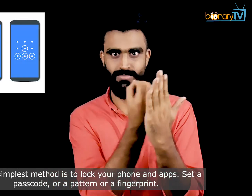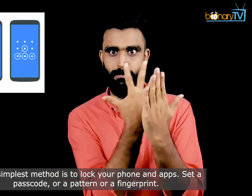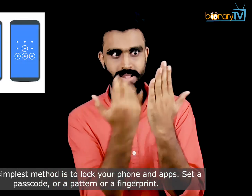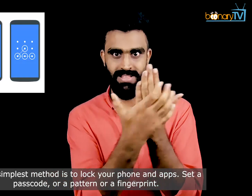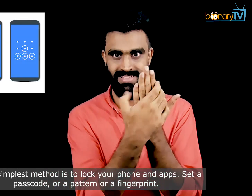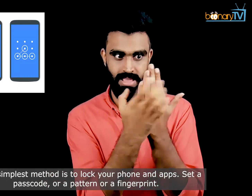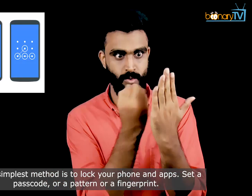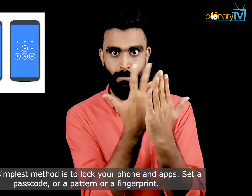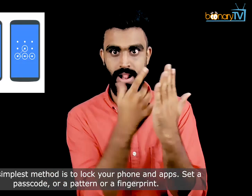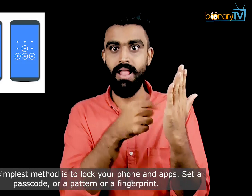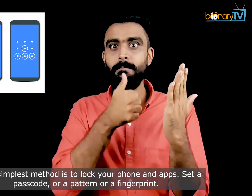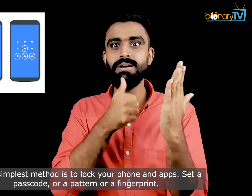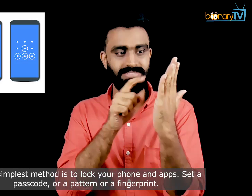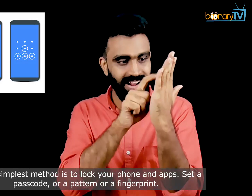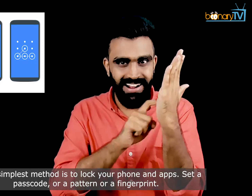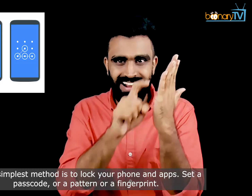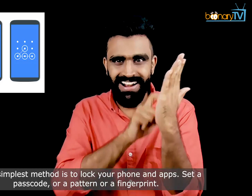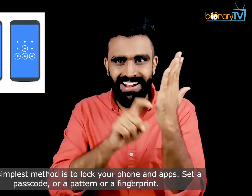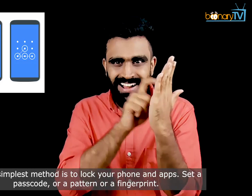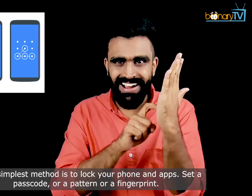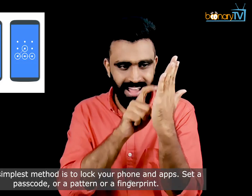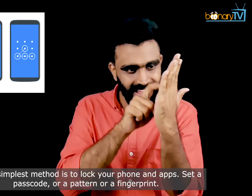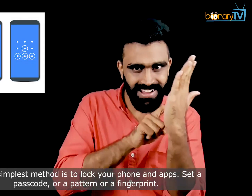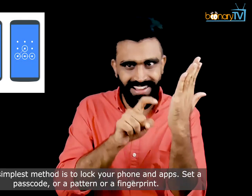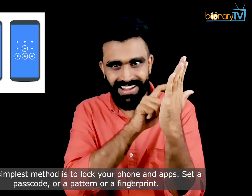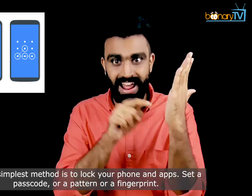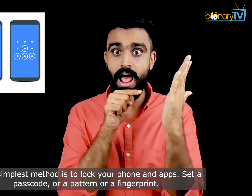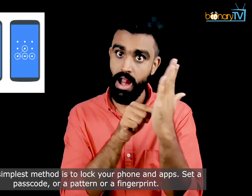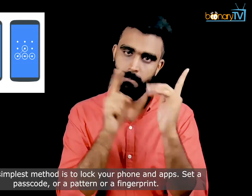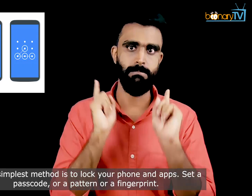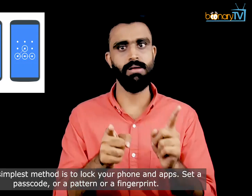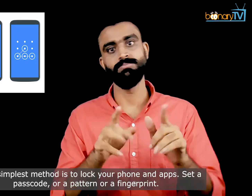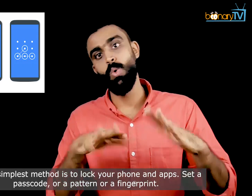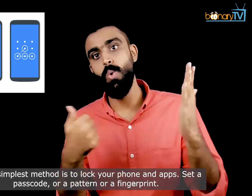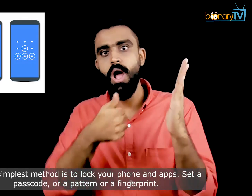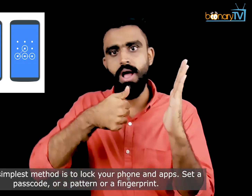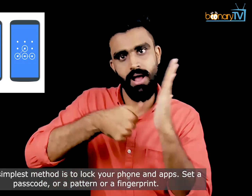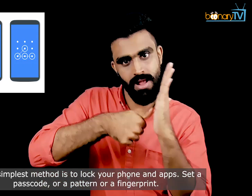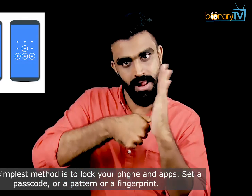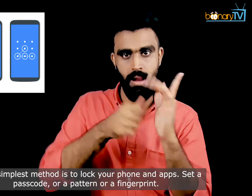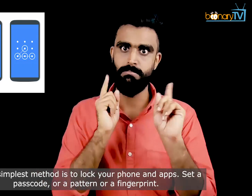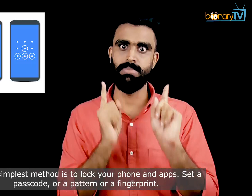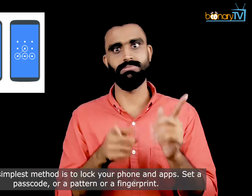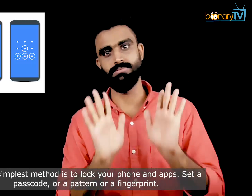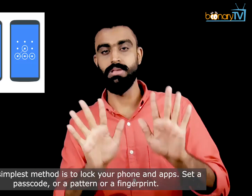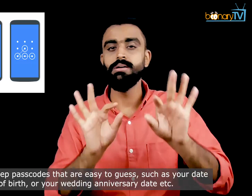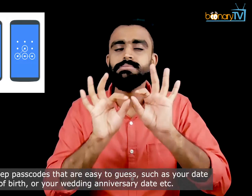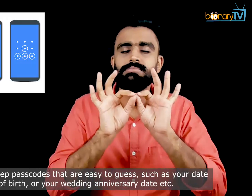or a pattern or a fingerprint. Never